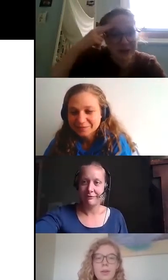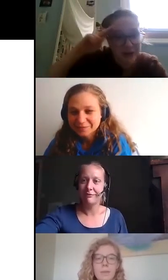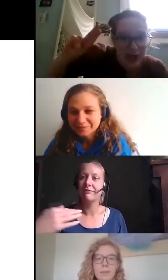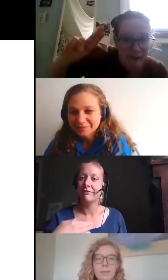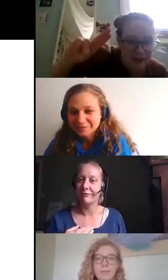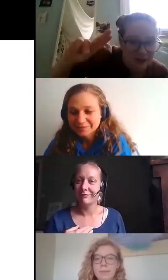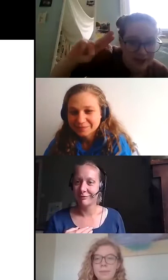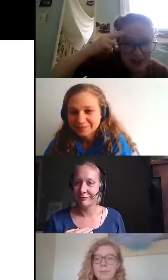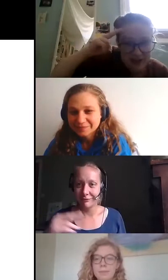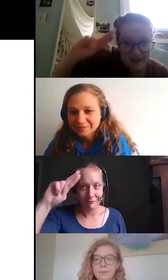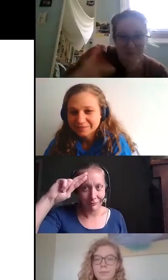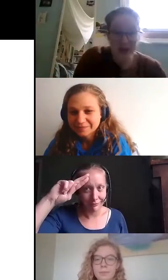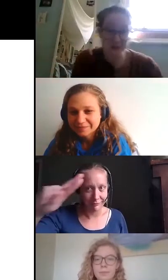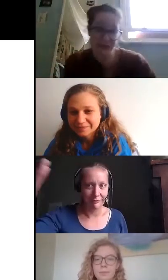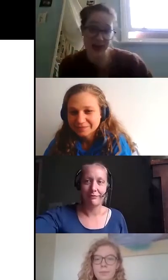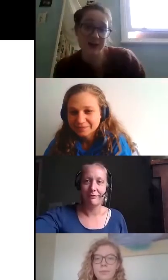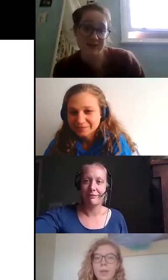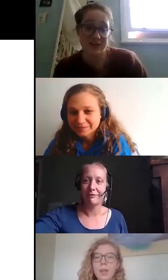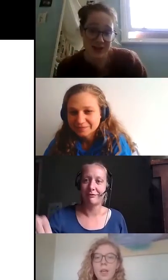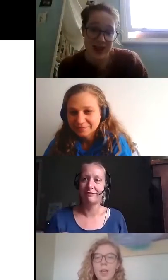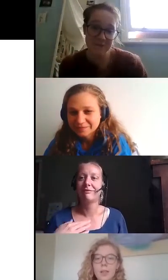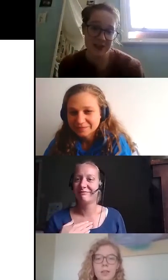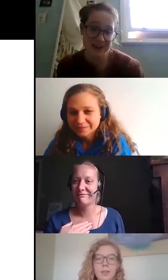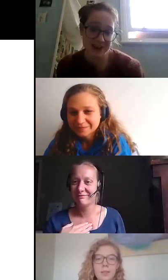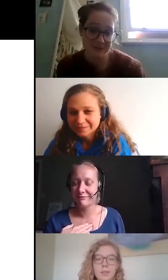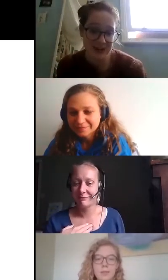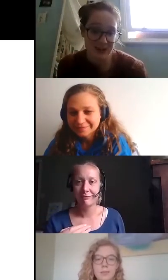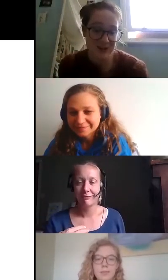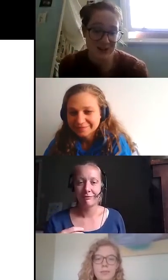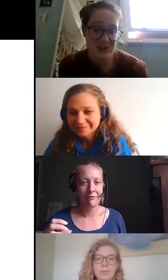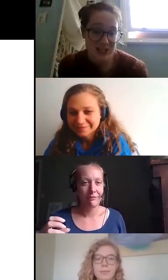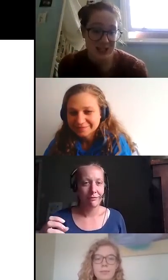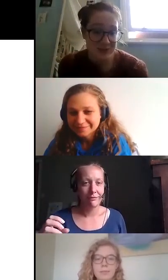Yeah, when you do name, it's just with the fingers, but that was really good. Yeah, that's great.